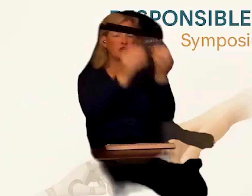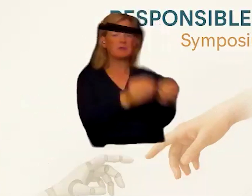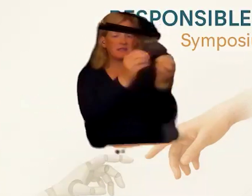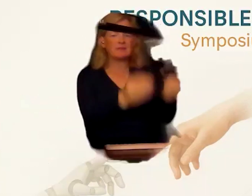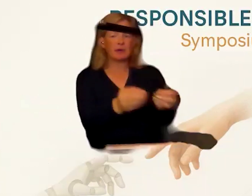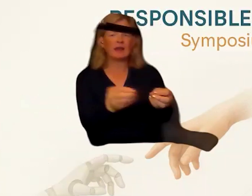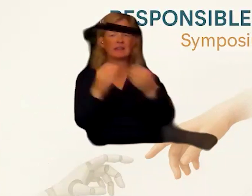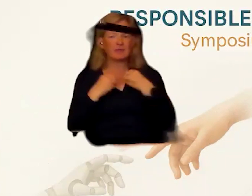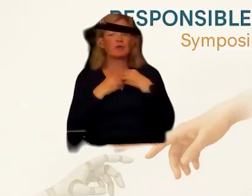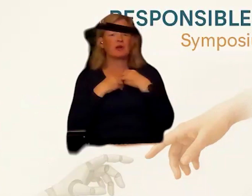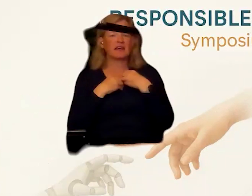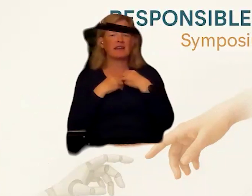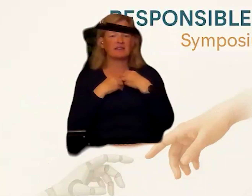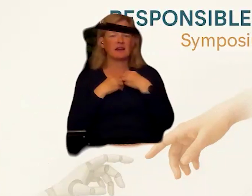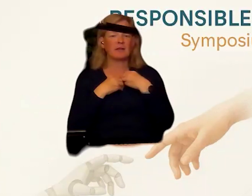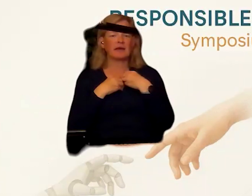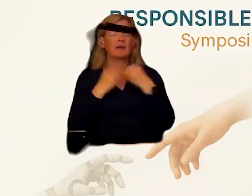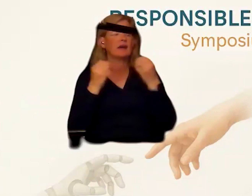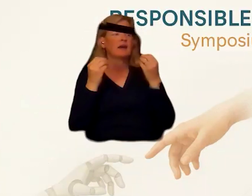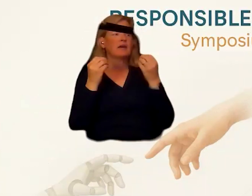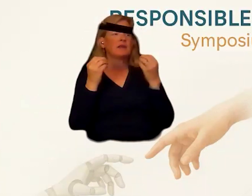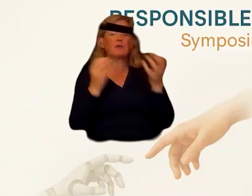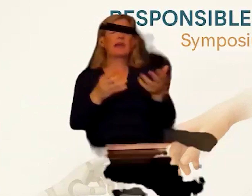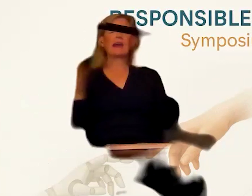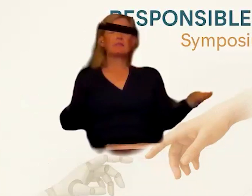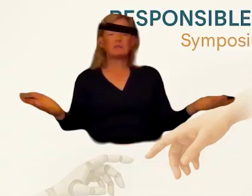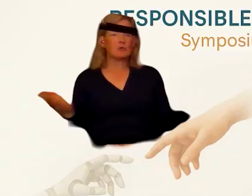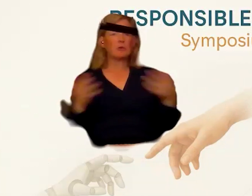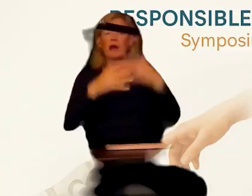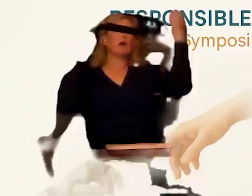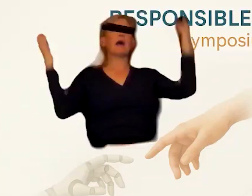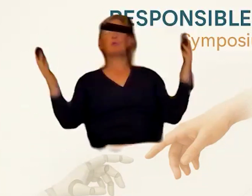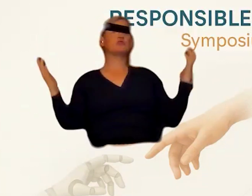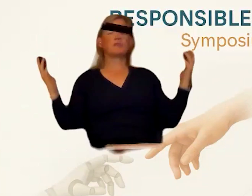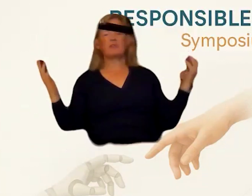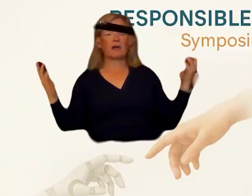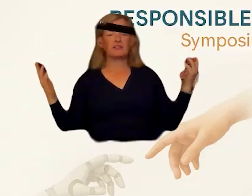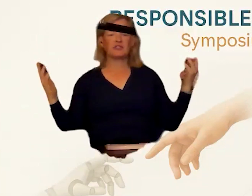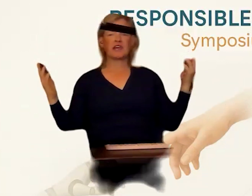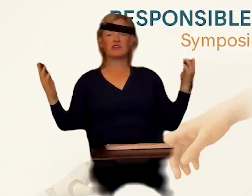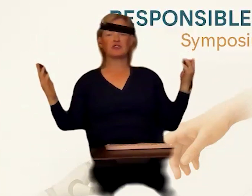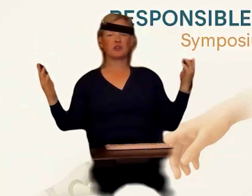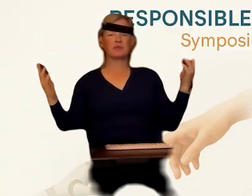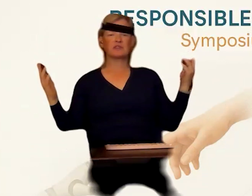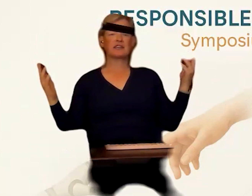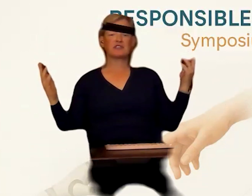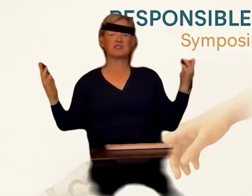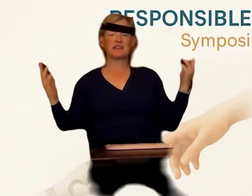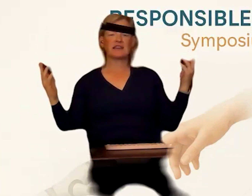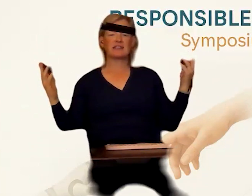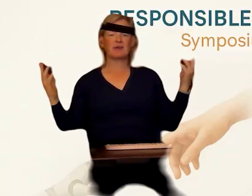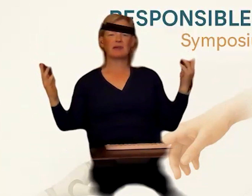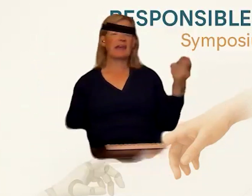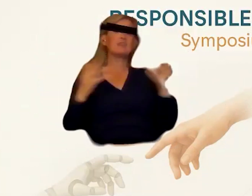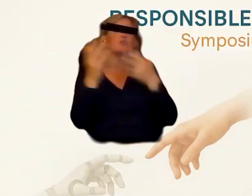the humans and bodies from whom our data is coming, then we can't reserve the right to change our terms and